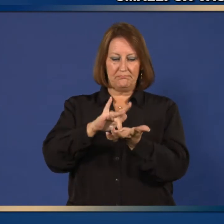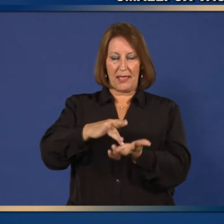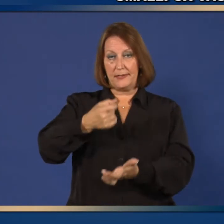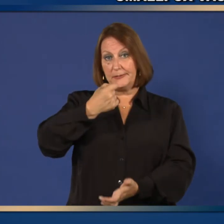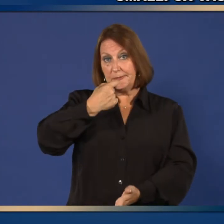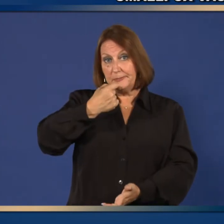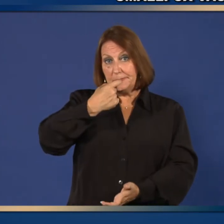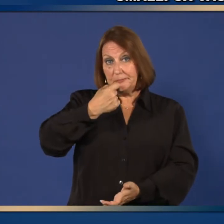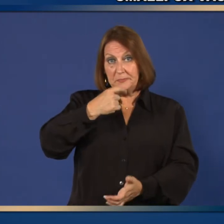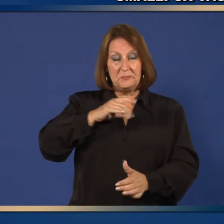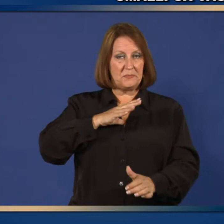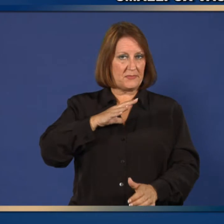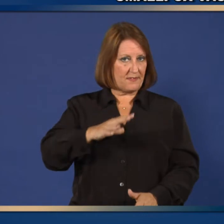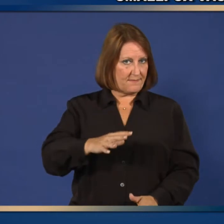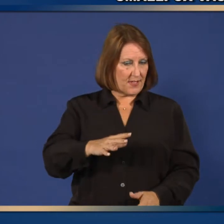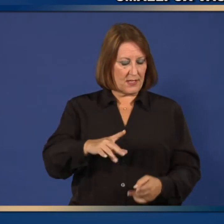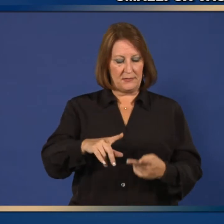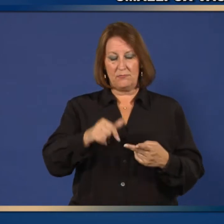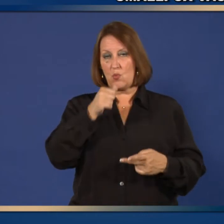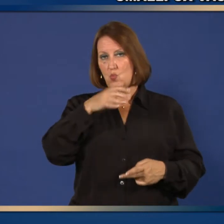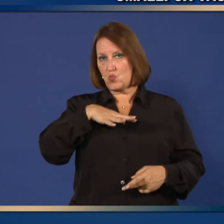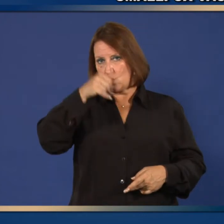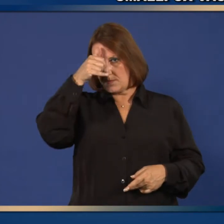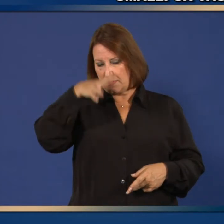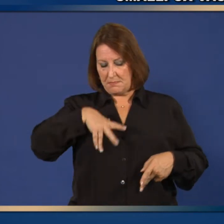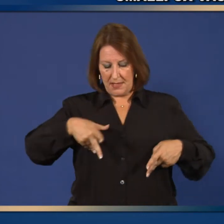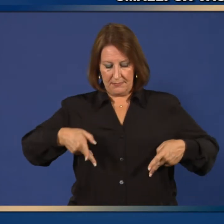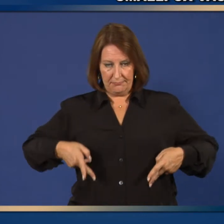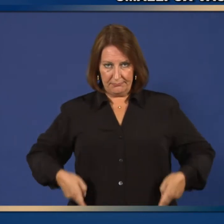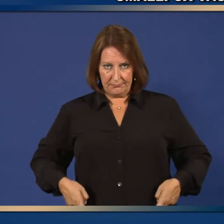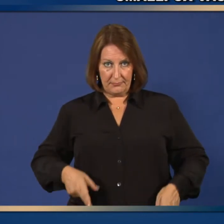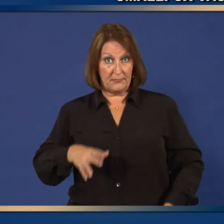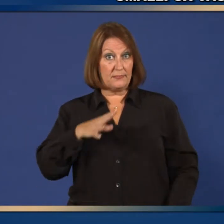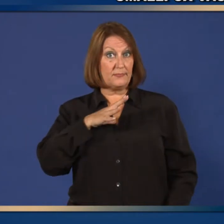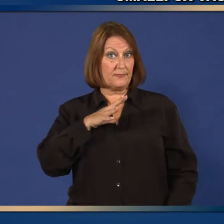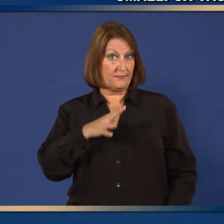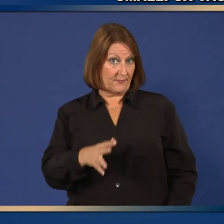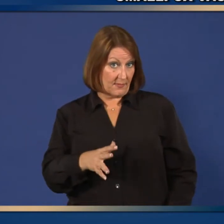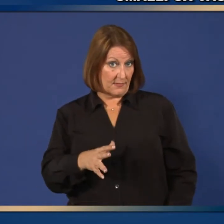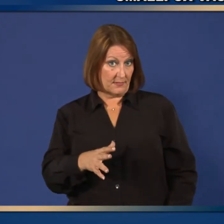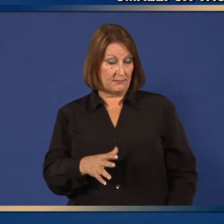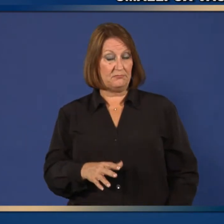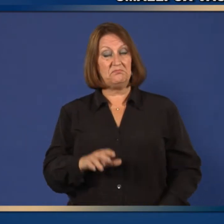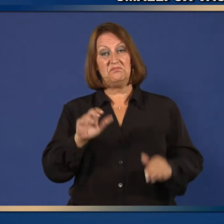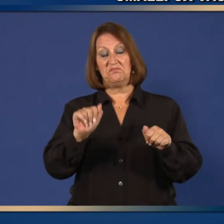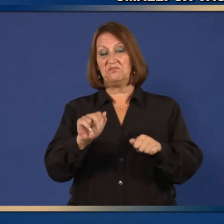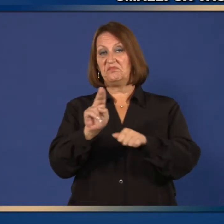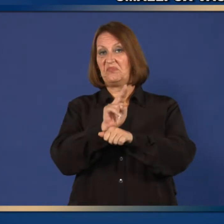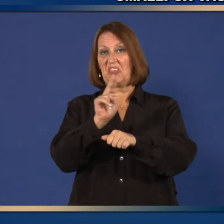Effective birth control methods include male or female sterilization,